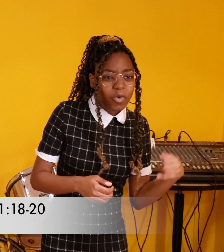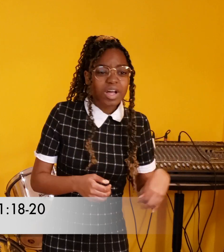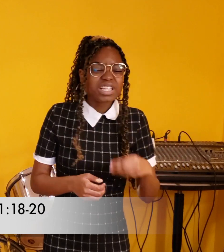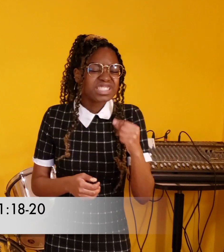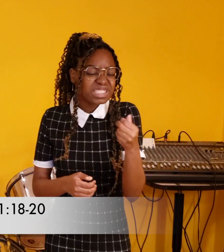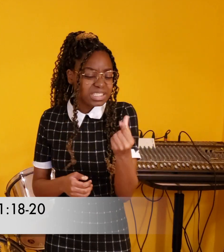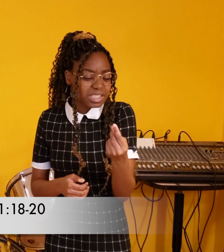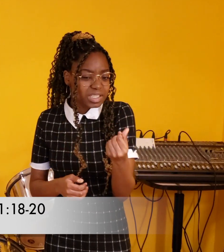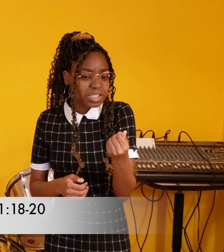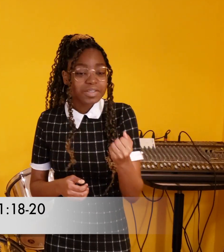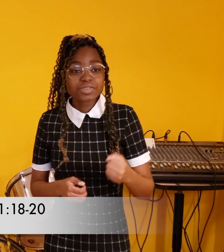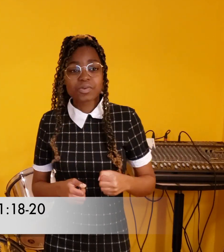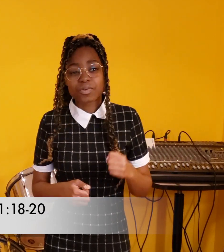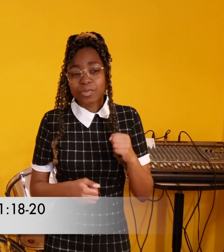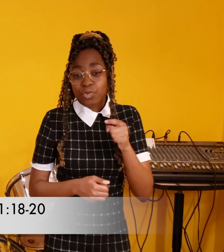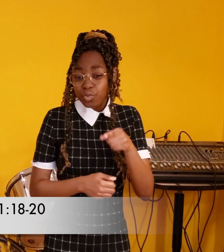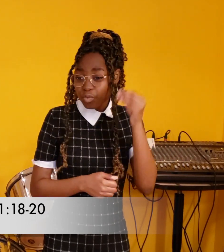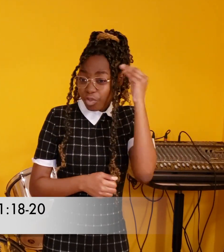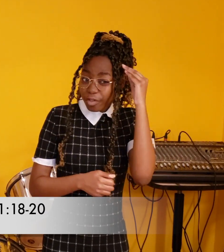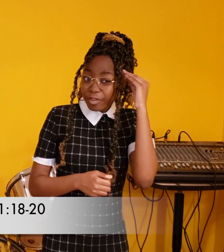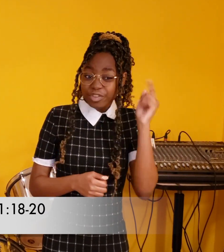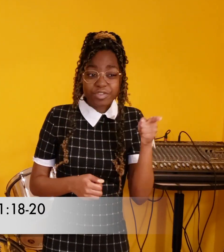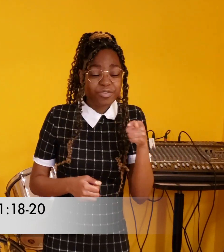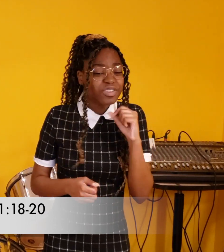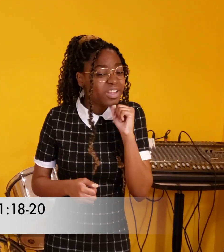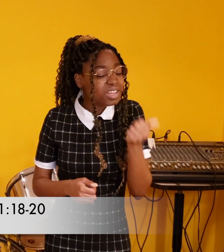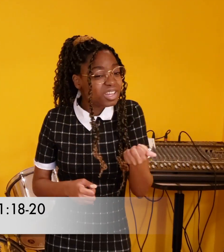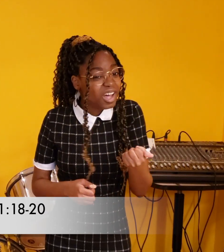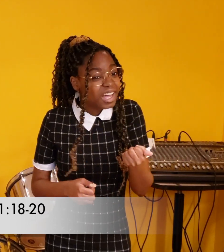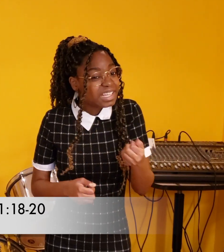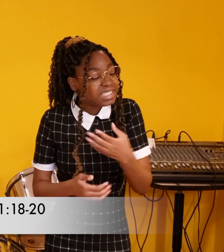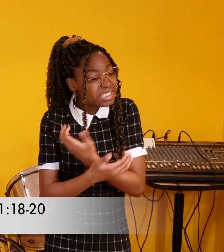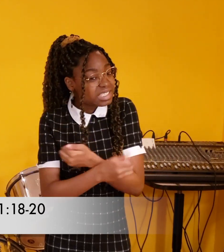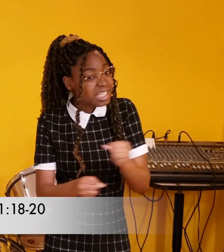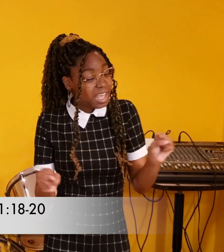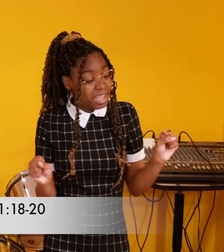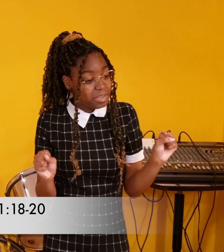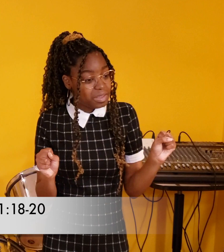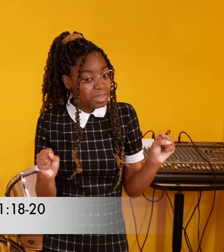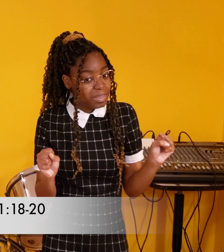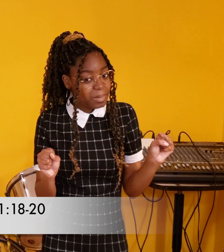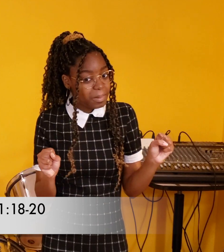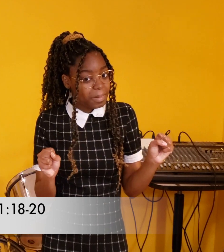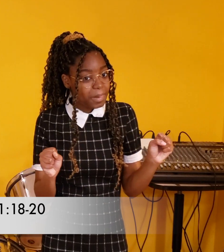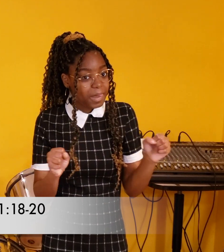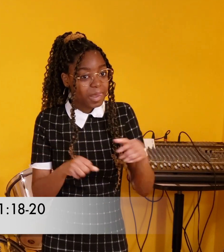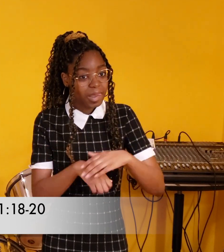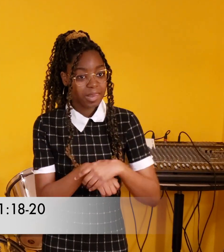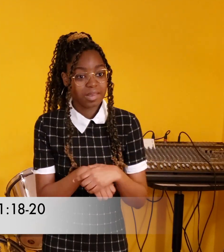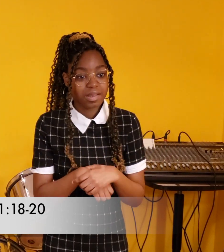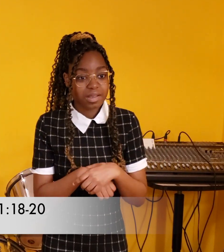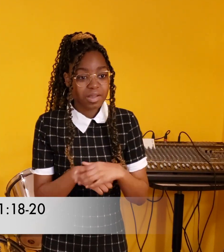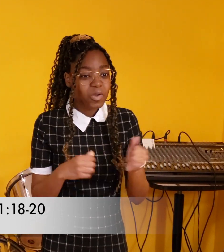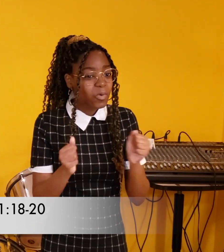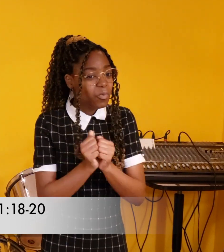as much as you know that you were not saved by silver and gold from your vain conversation received by